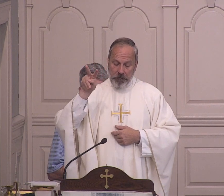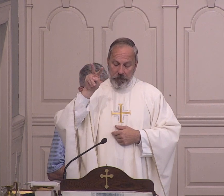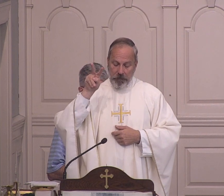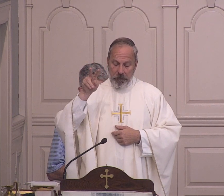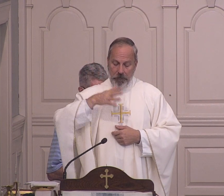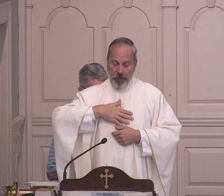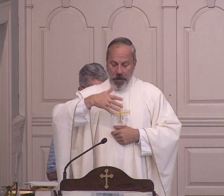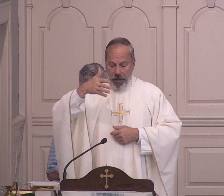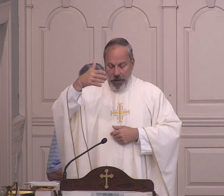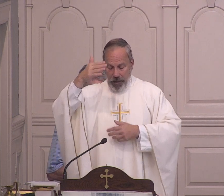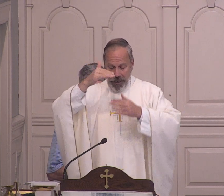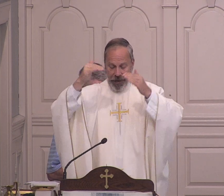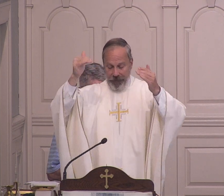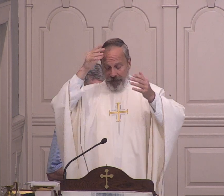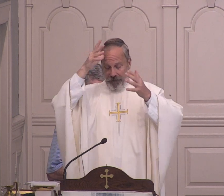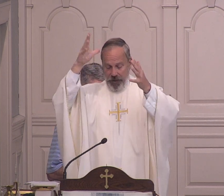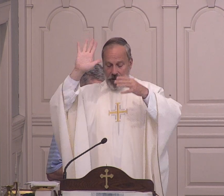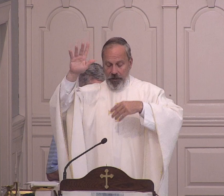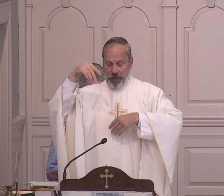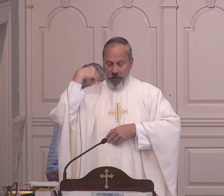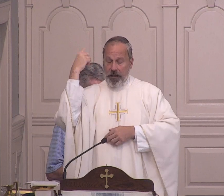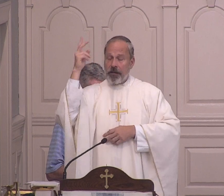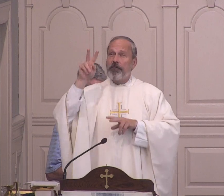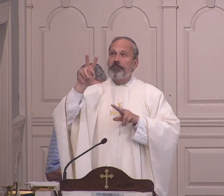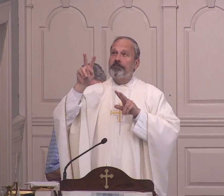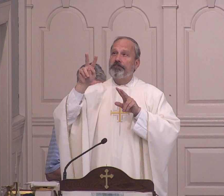of my heavenly Father.